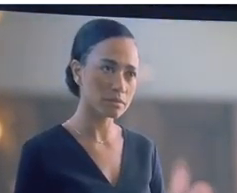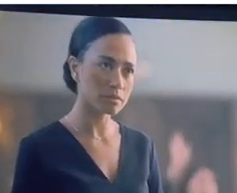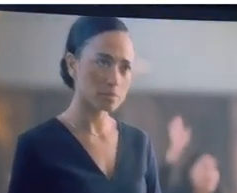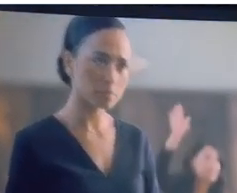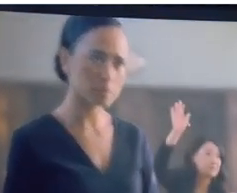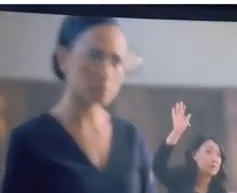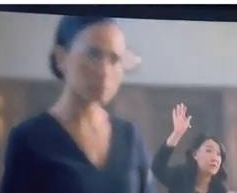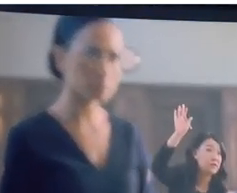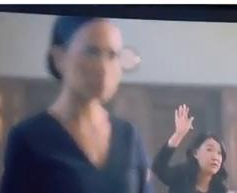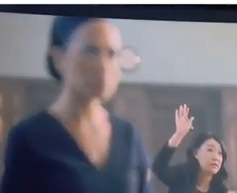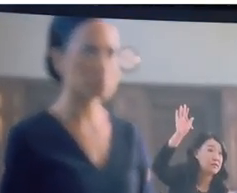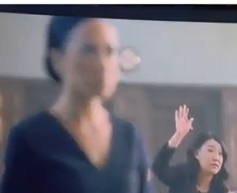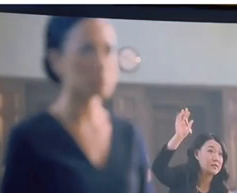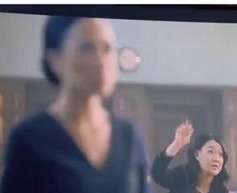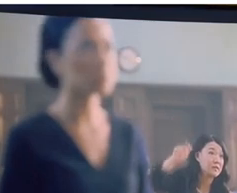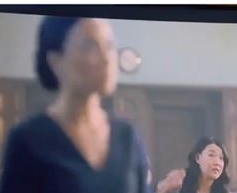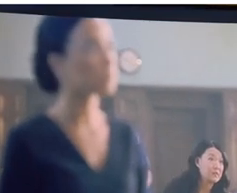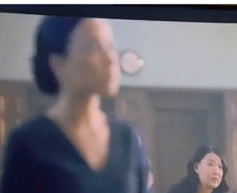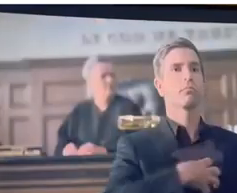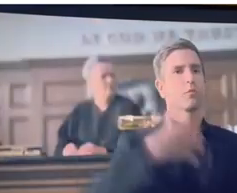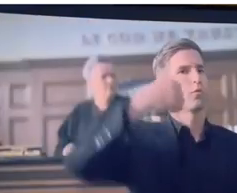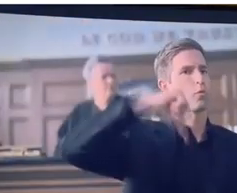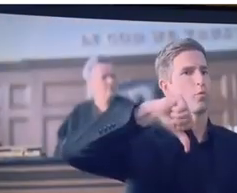Objection. Irrelevant. Oh.